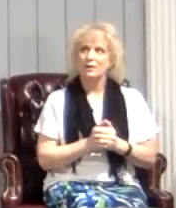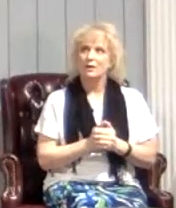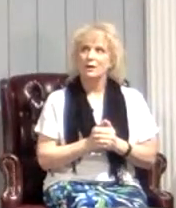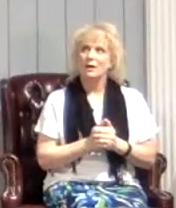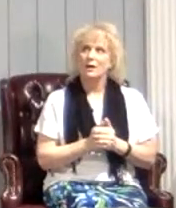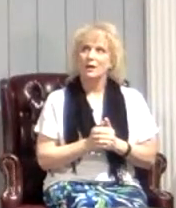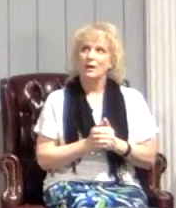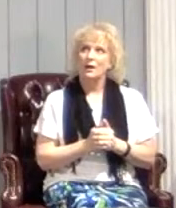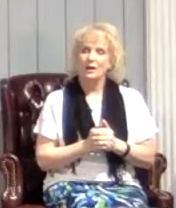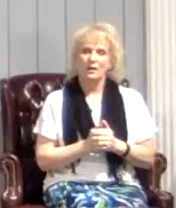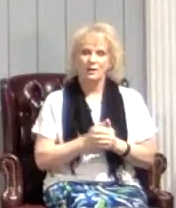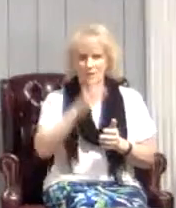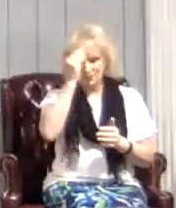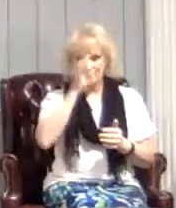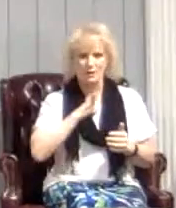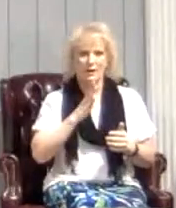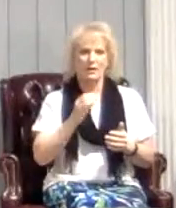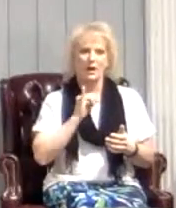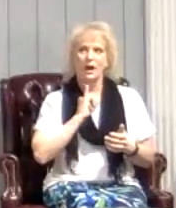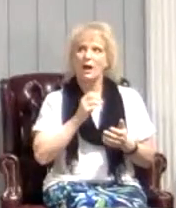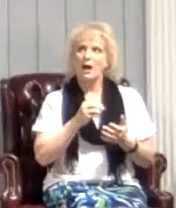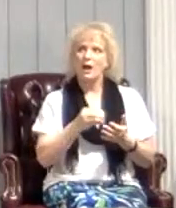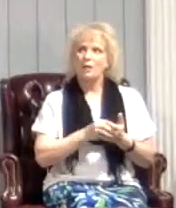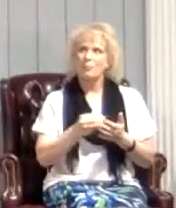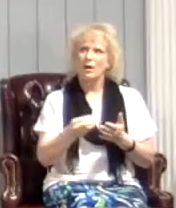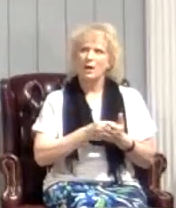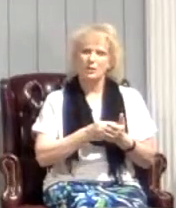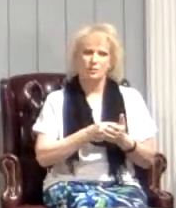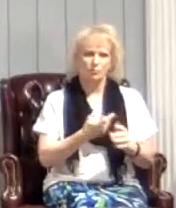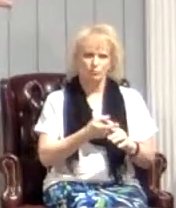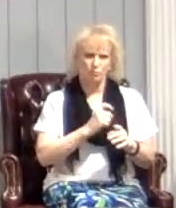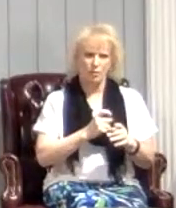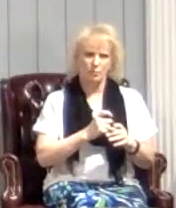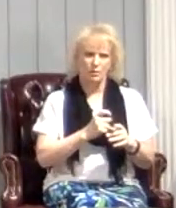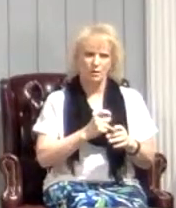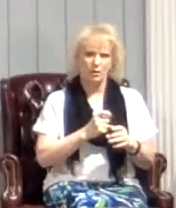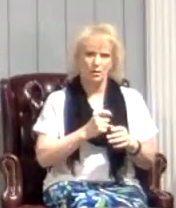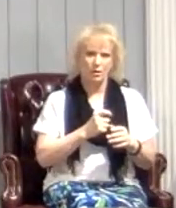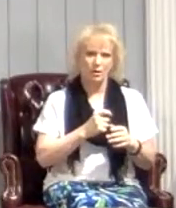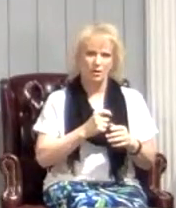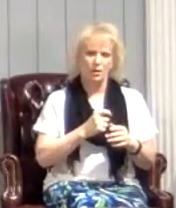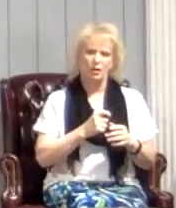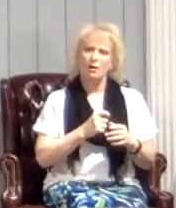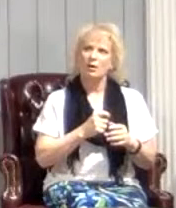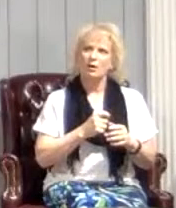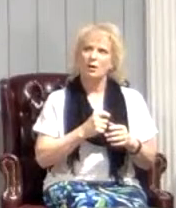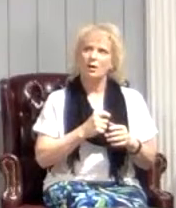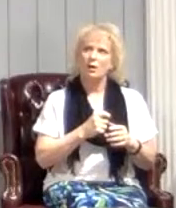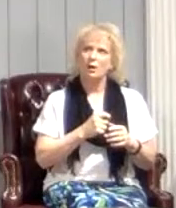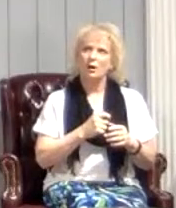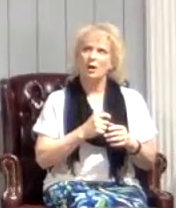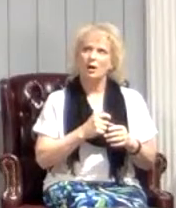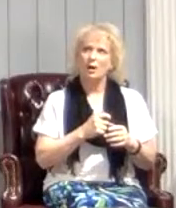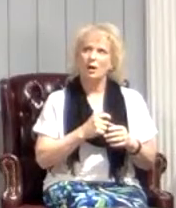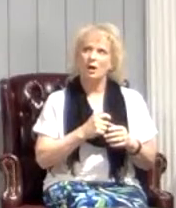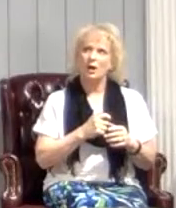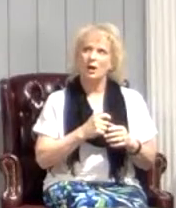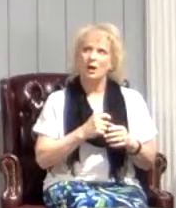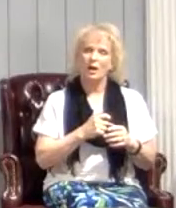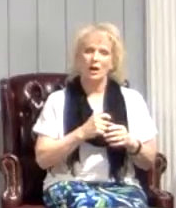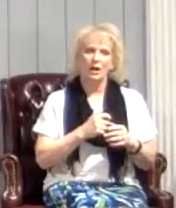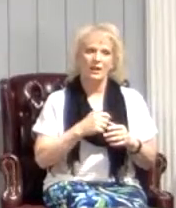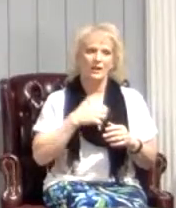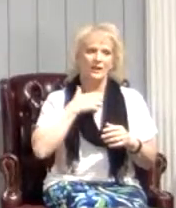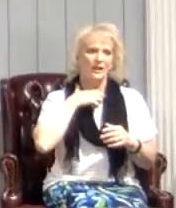this online. The guy that I bought them from choked them out so that we could get so out, unconscious so that we could get them in the